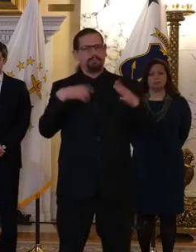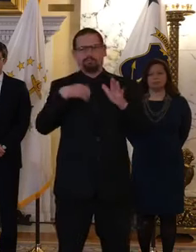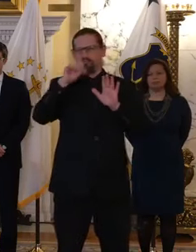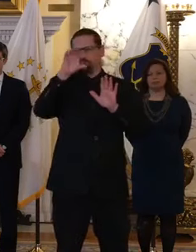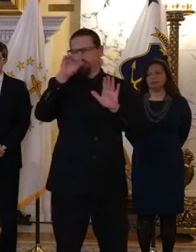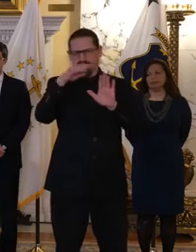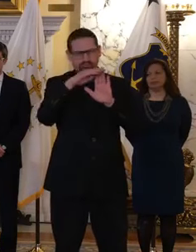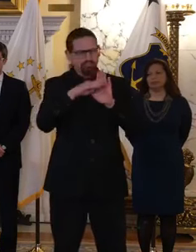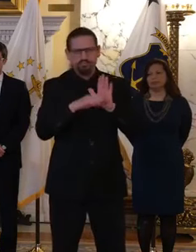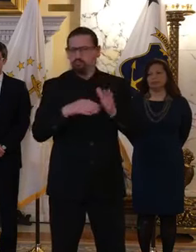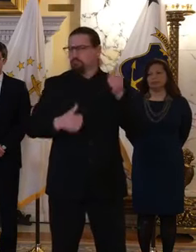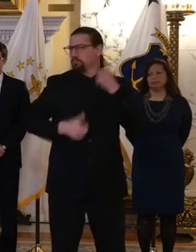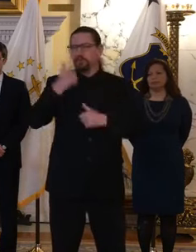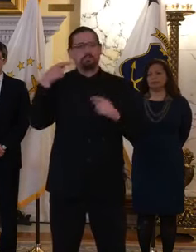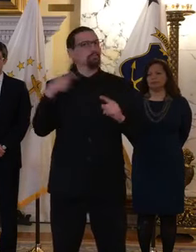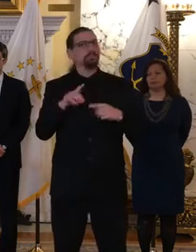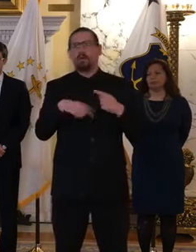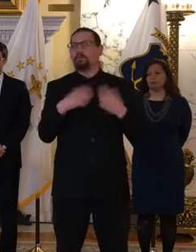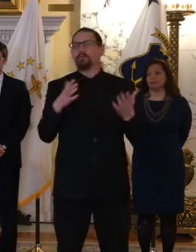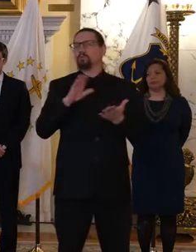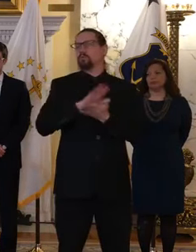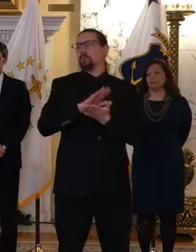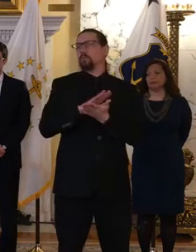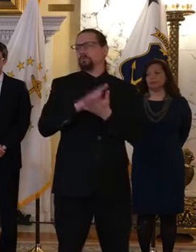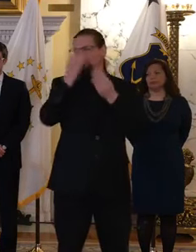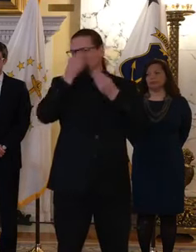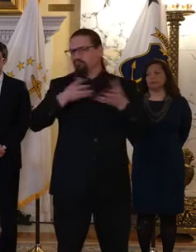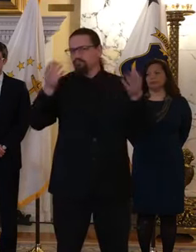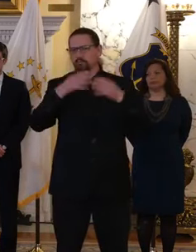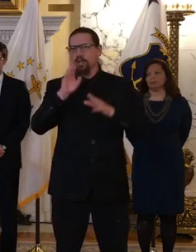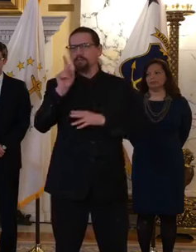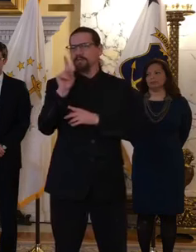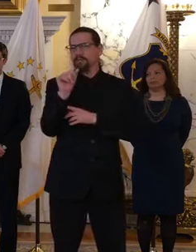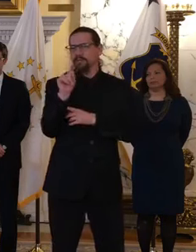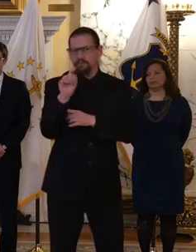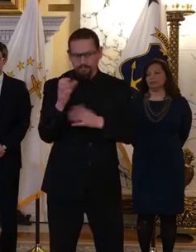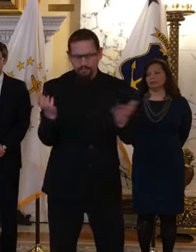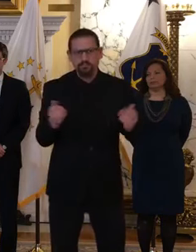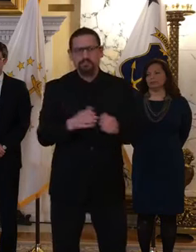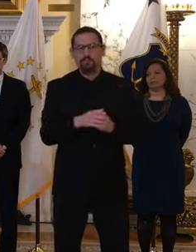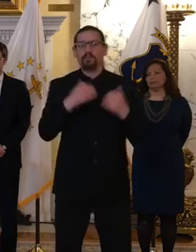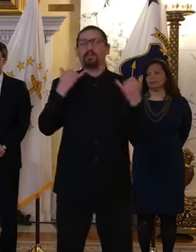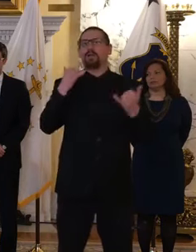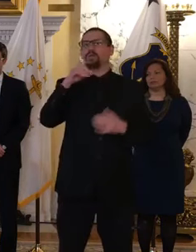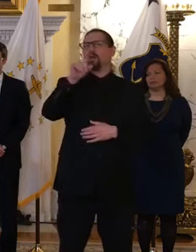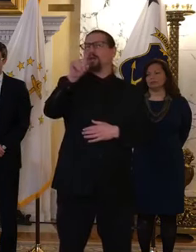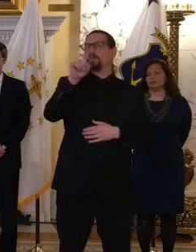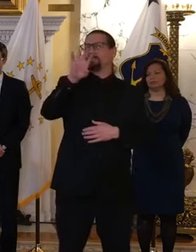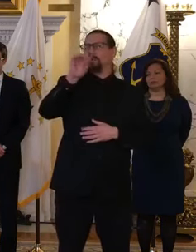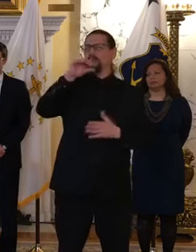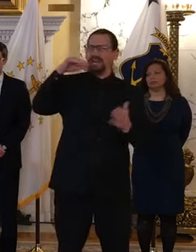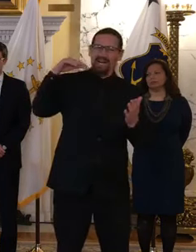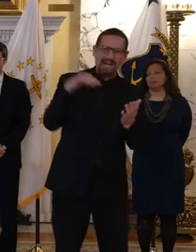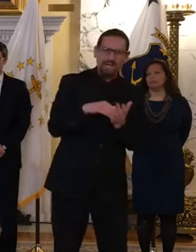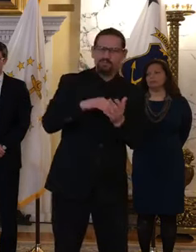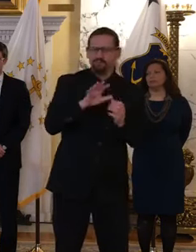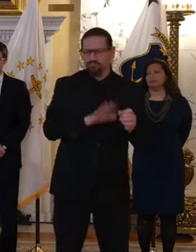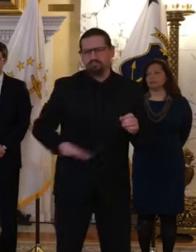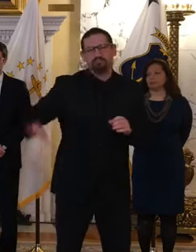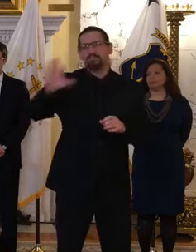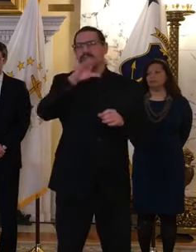and tens of thousands of families, teachers. So I'd like to take the next few minutes to lay out our plans